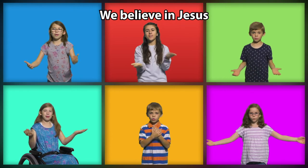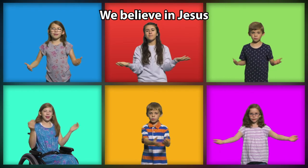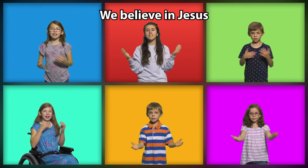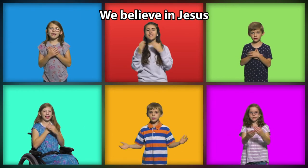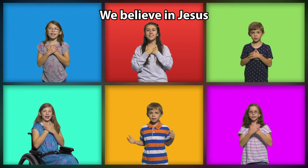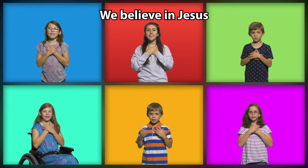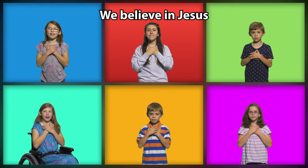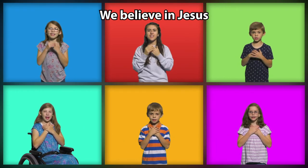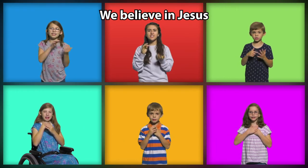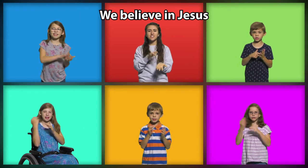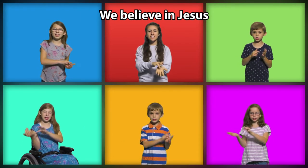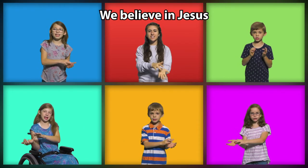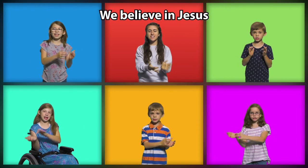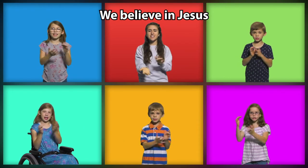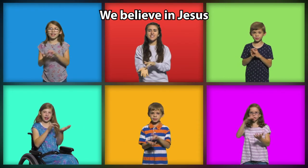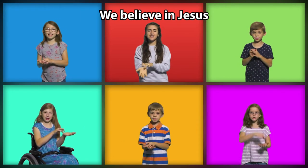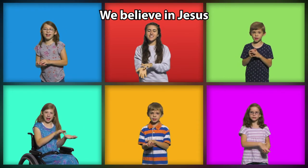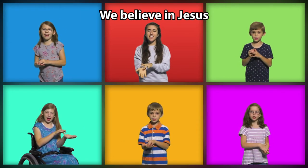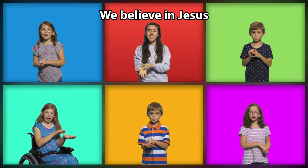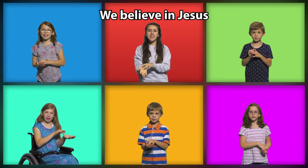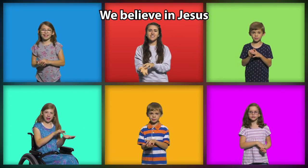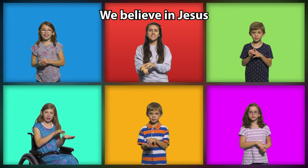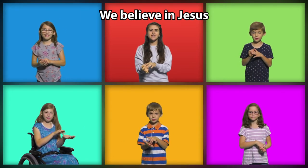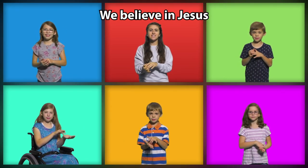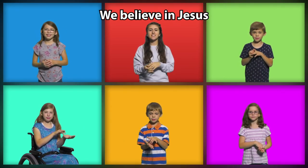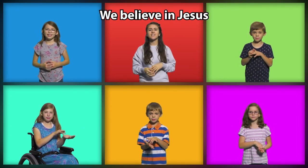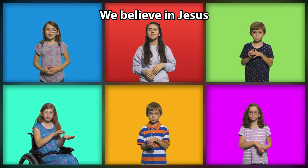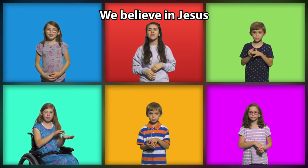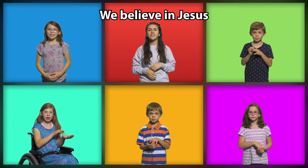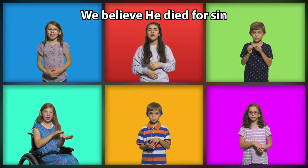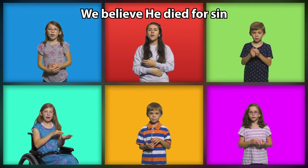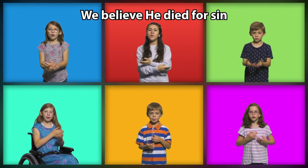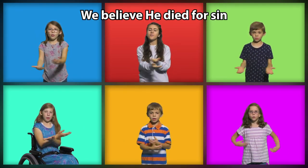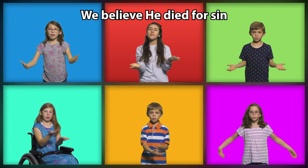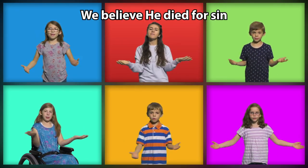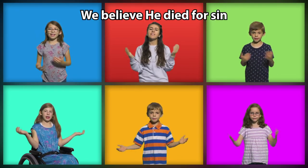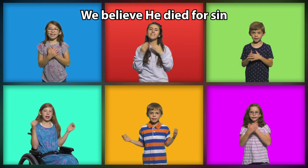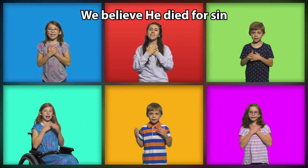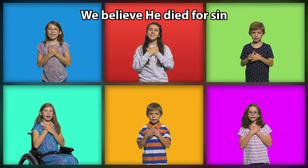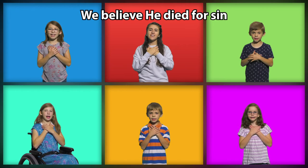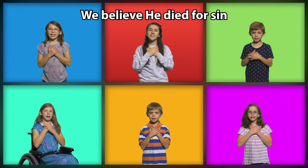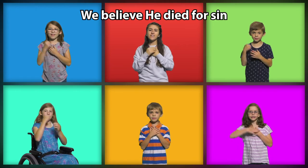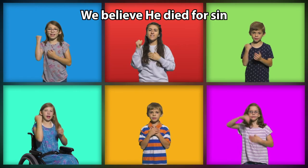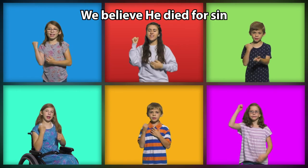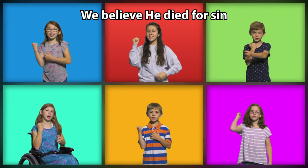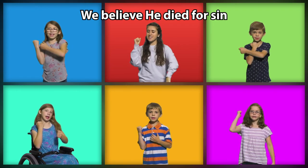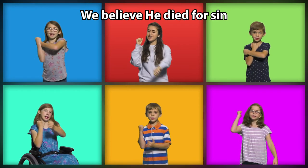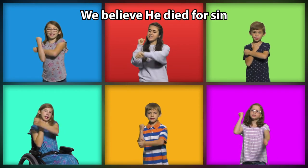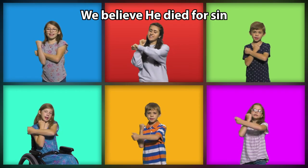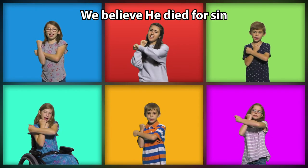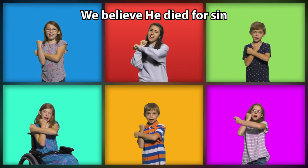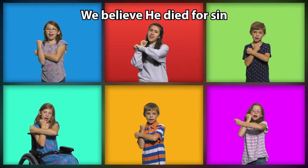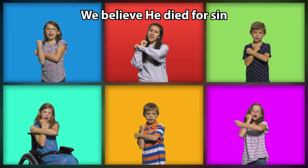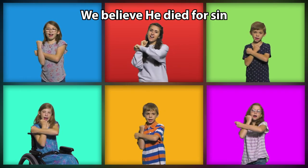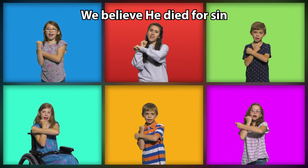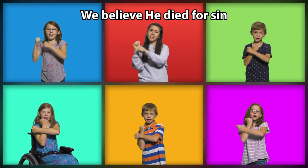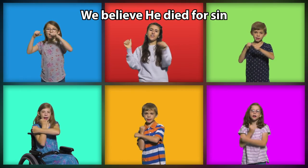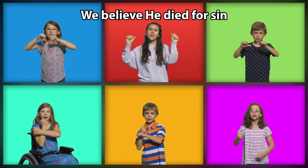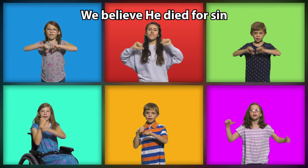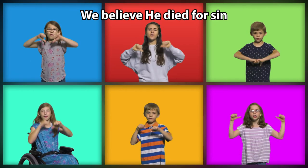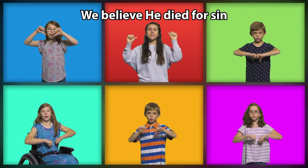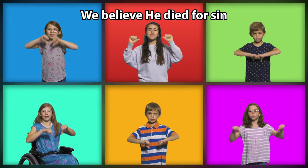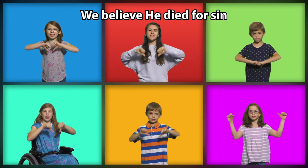We believe in Jesus. We believe He died